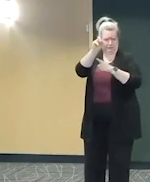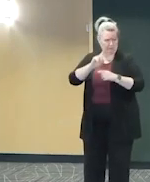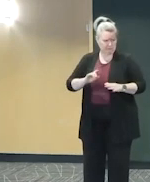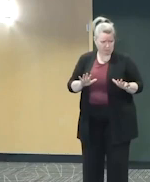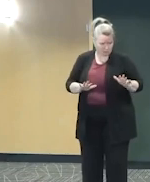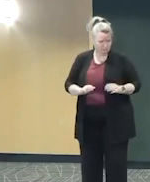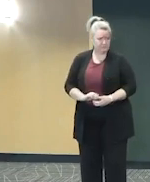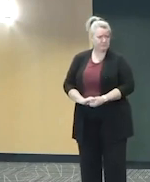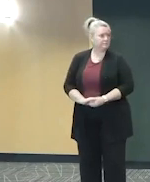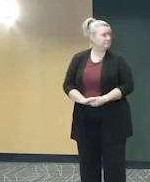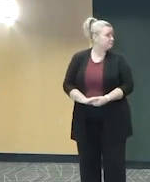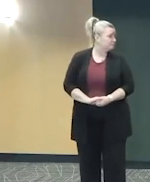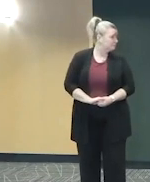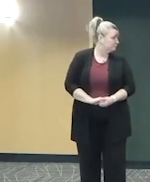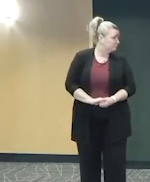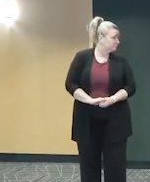Not sure what this is.